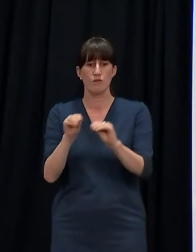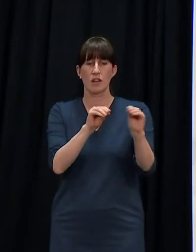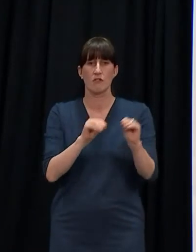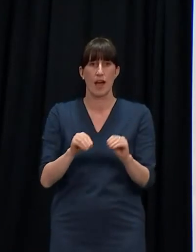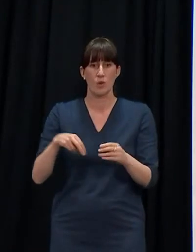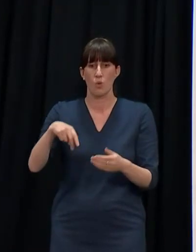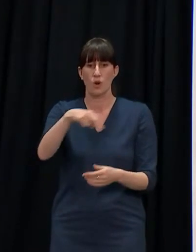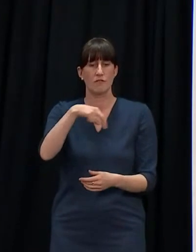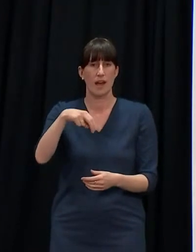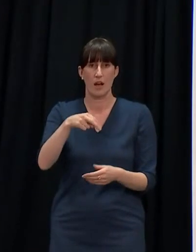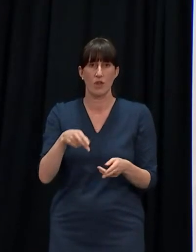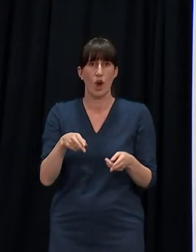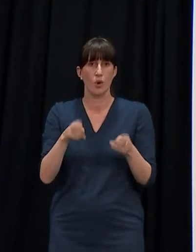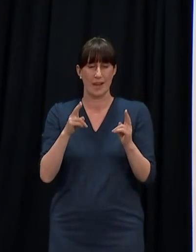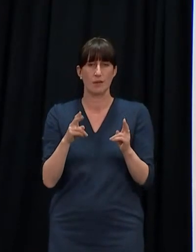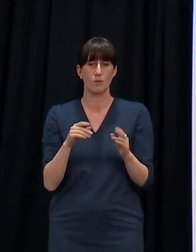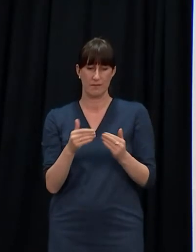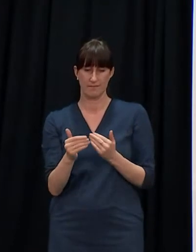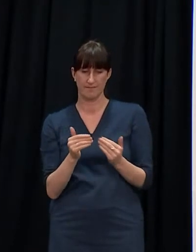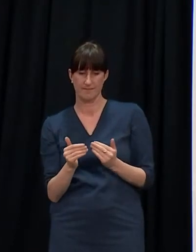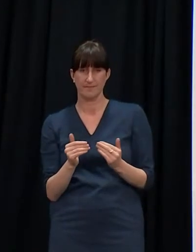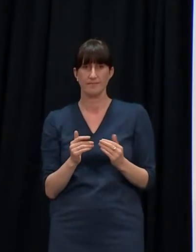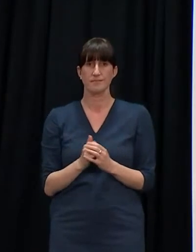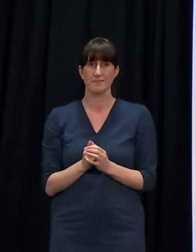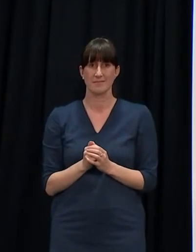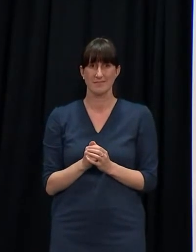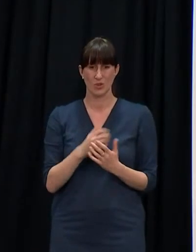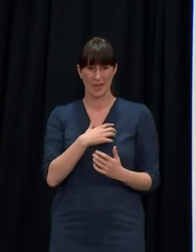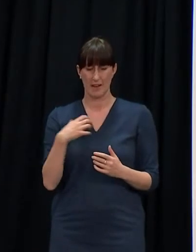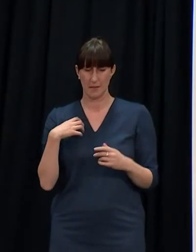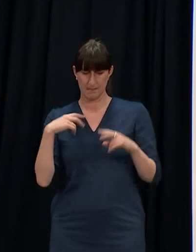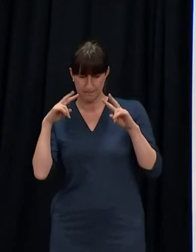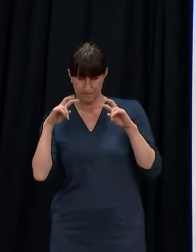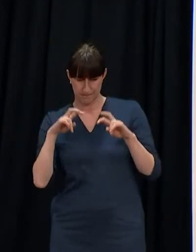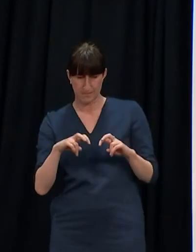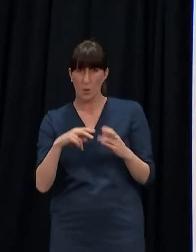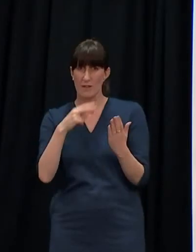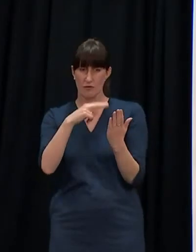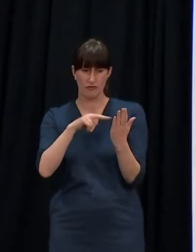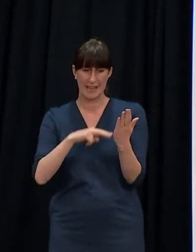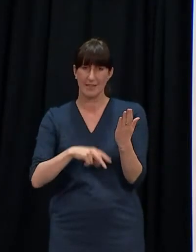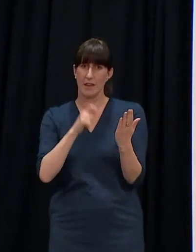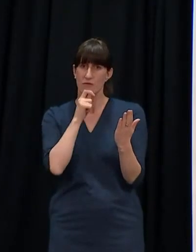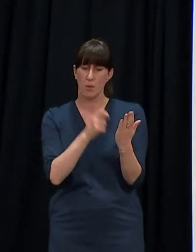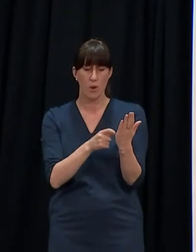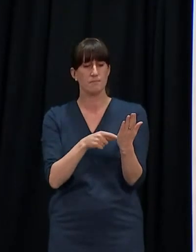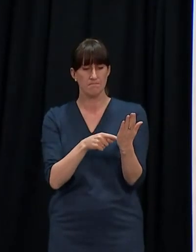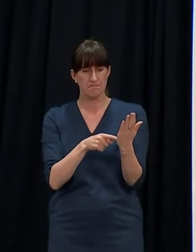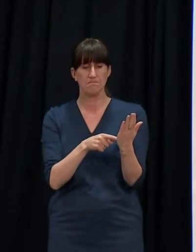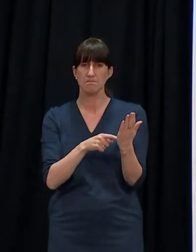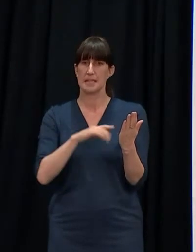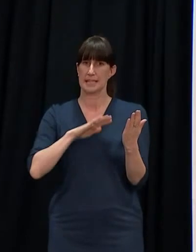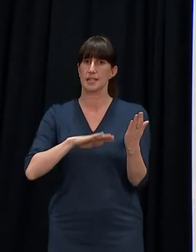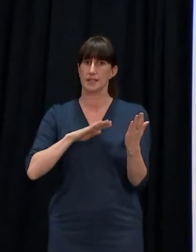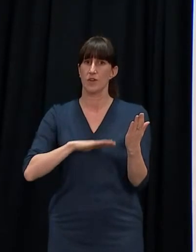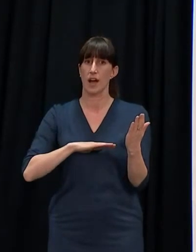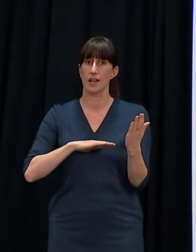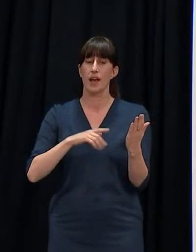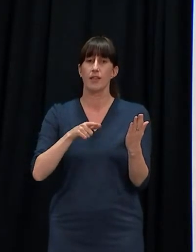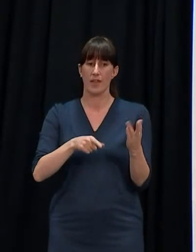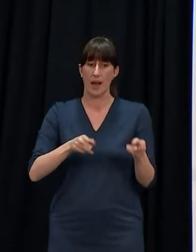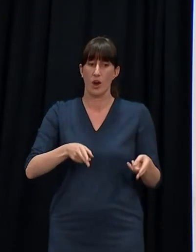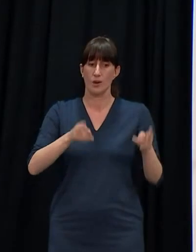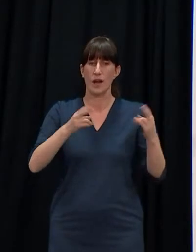government's carefully assessed all of those findings and the recommendations. We're satisfied that the Crown Plaza can continue to accept